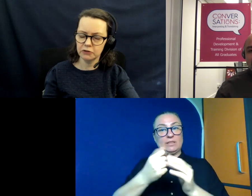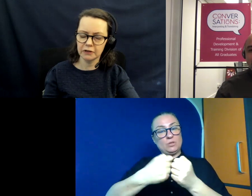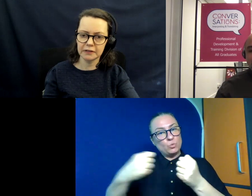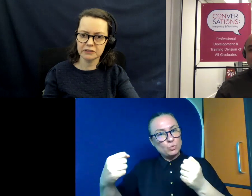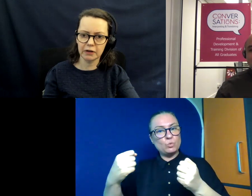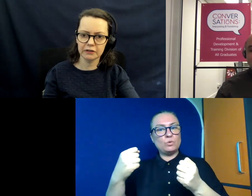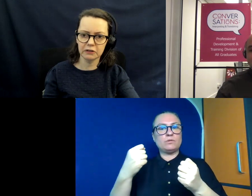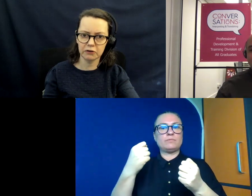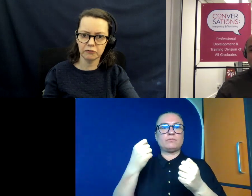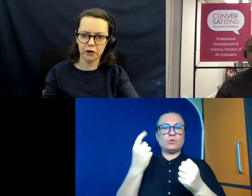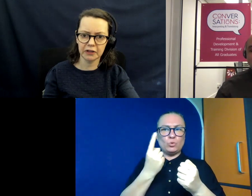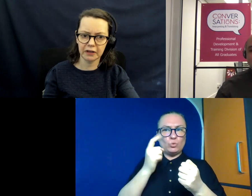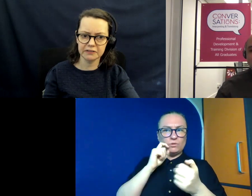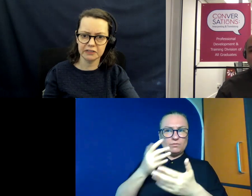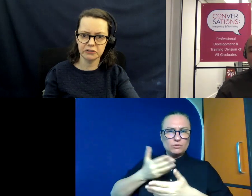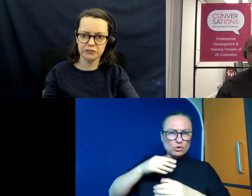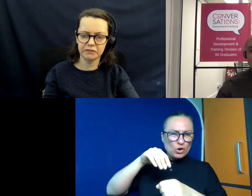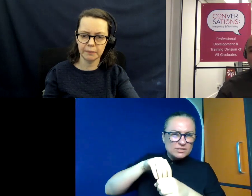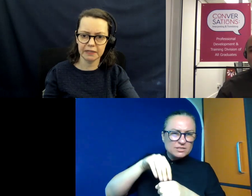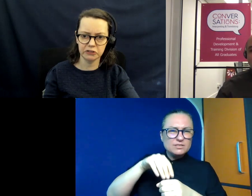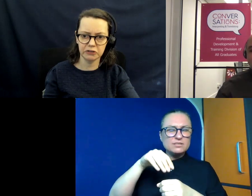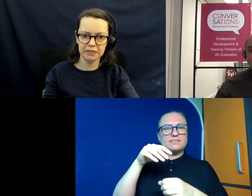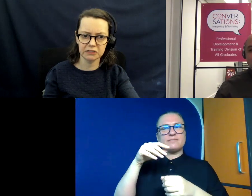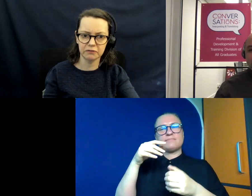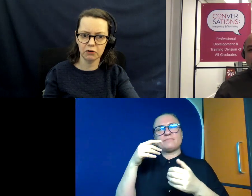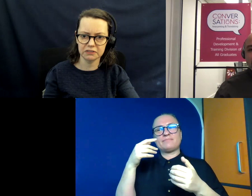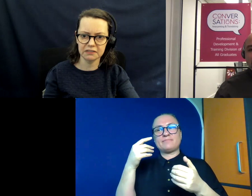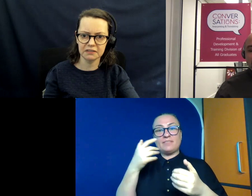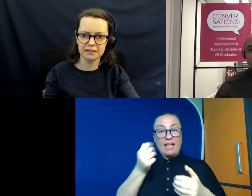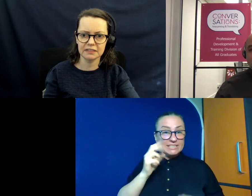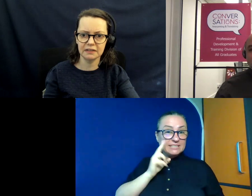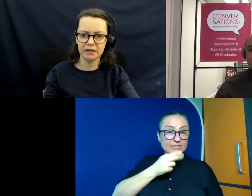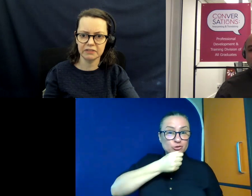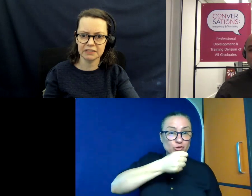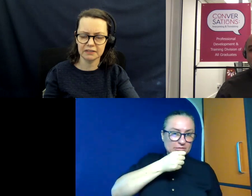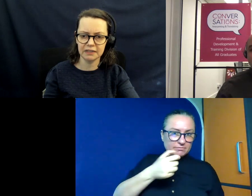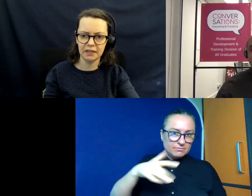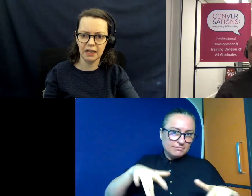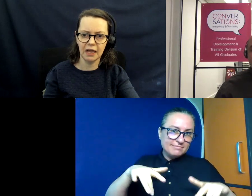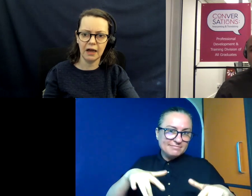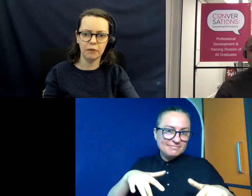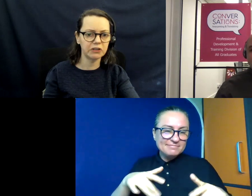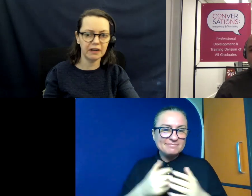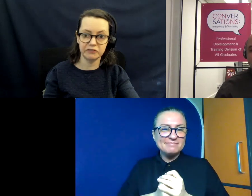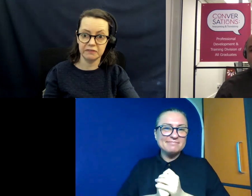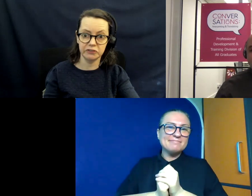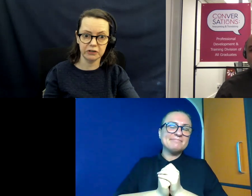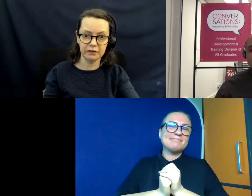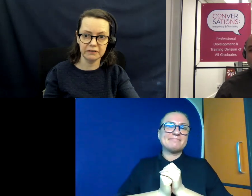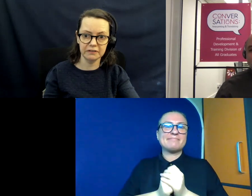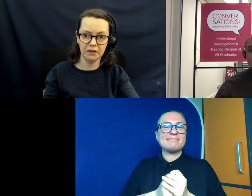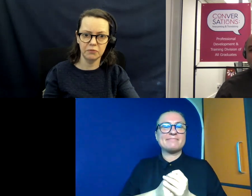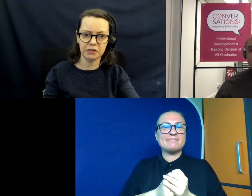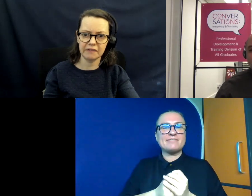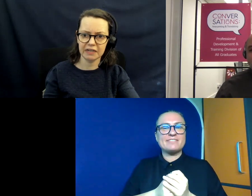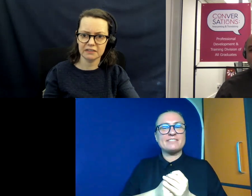You know, there's quite a lot of work that goes into developing the 2 minutes of content that is delivered every Sunday. We don't have deaf